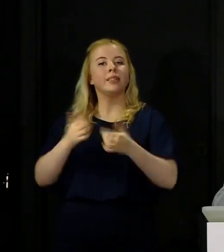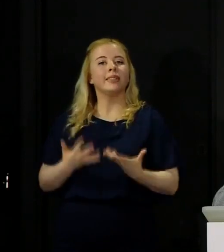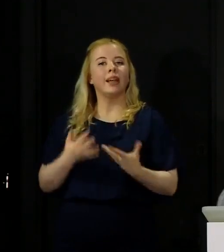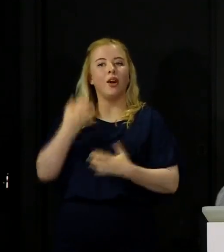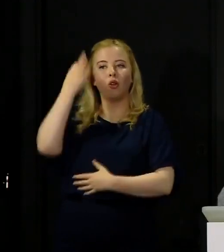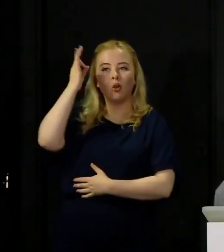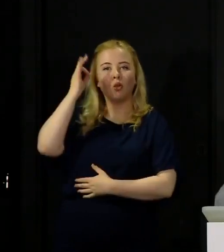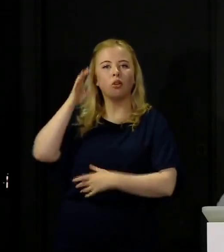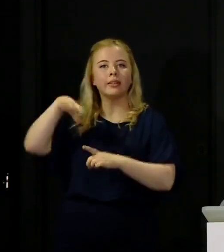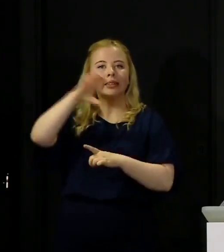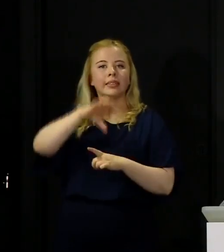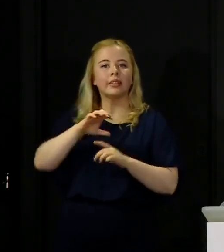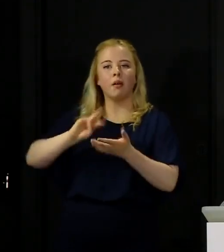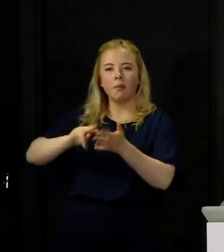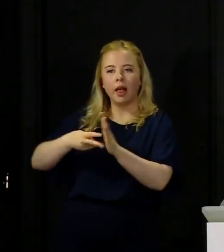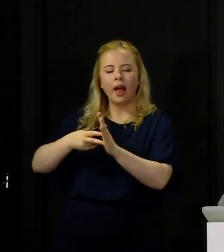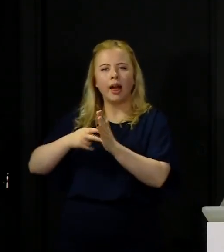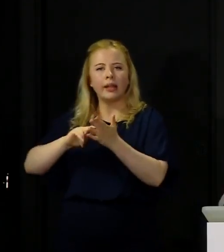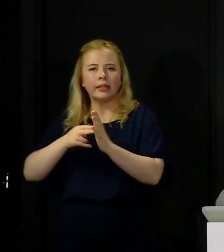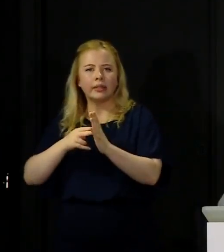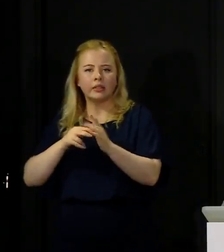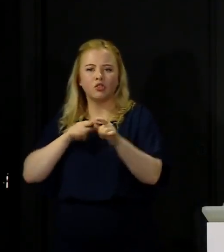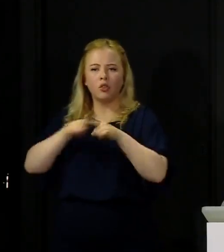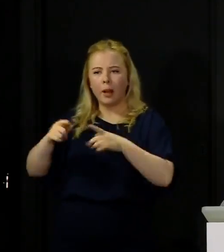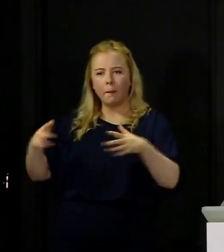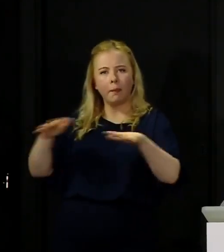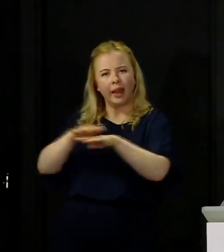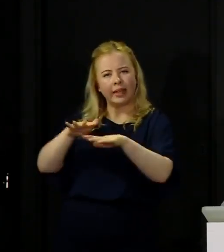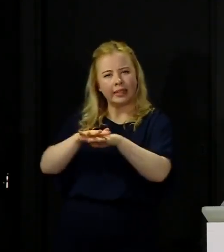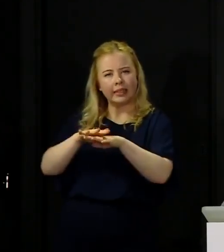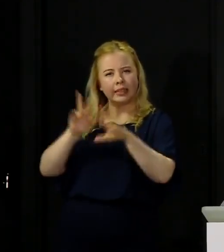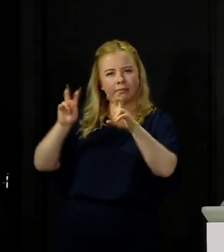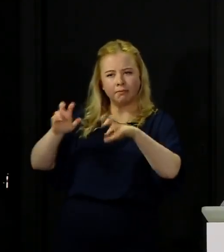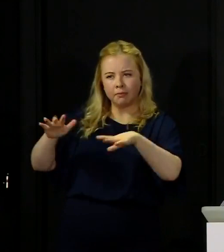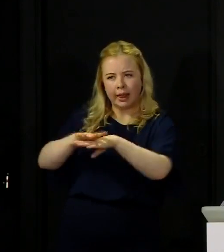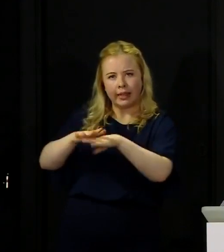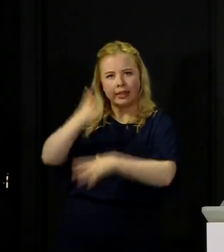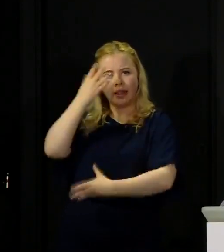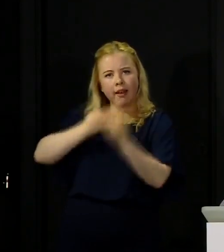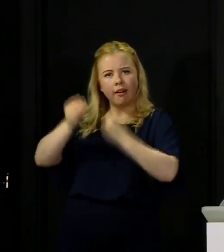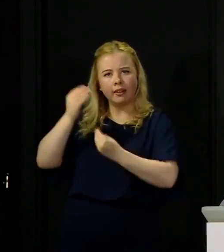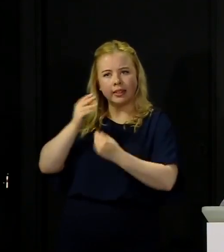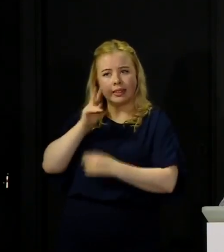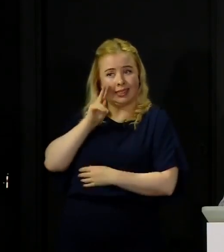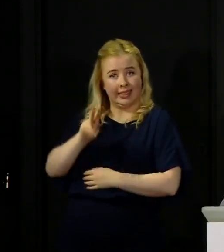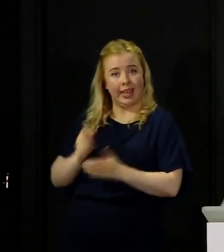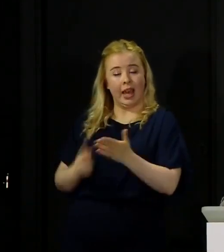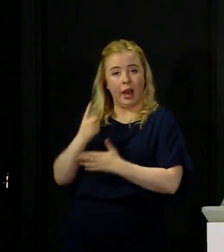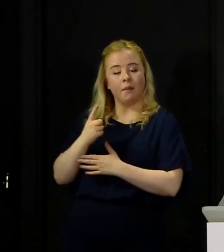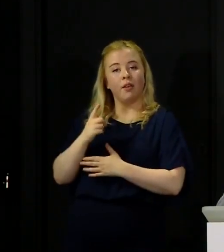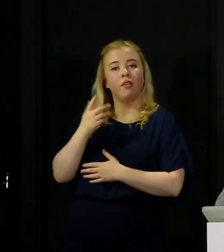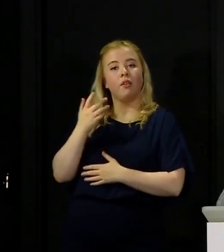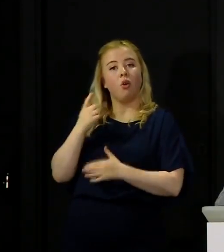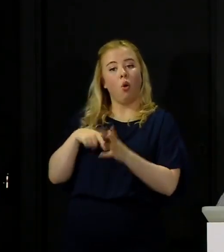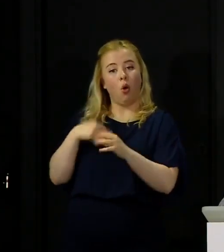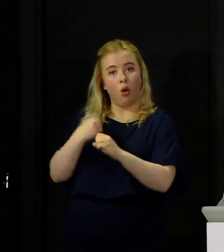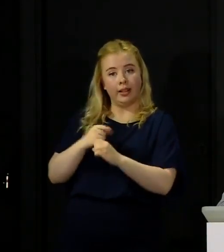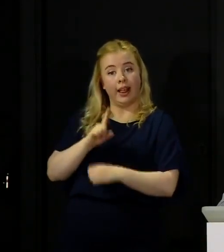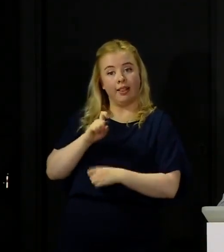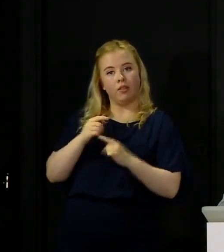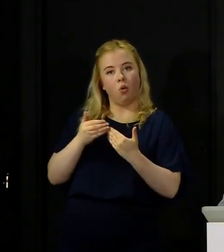are making plans and putting plans in place for the blended model of learning that we will see from August the 11th onwards. The